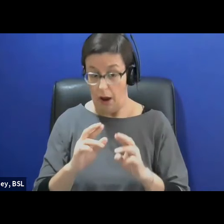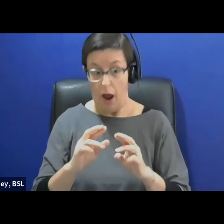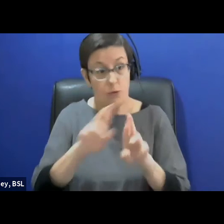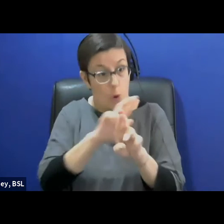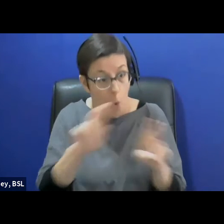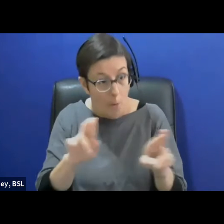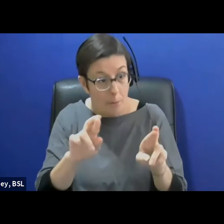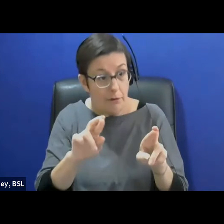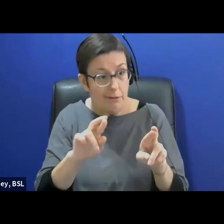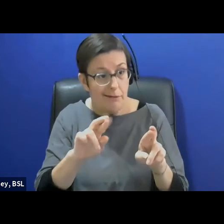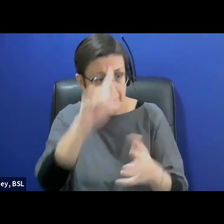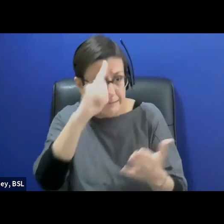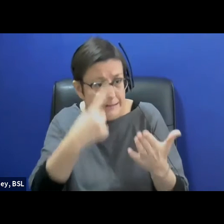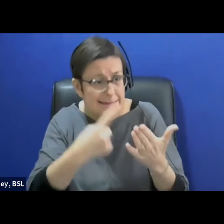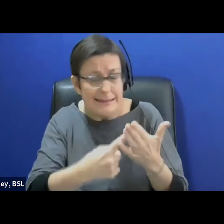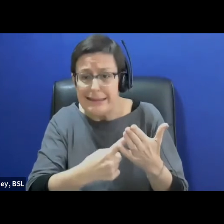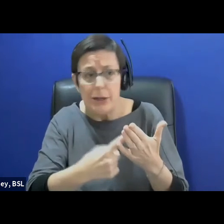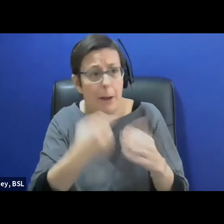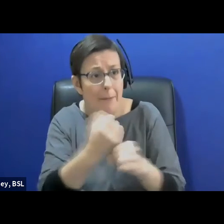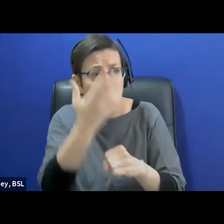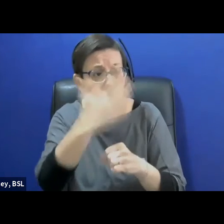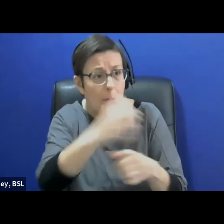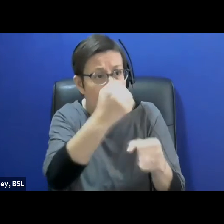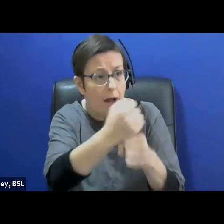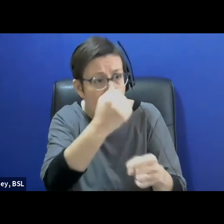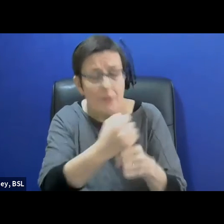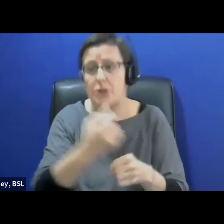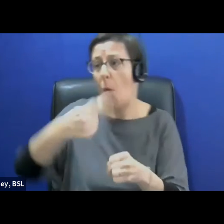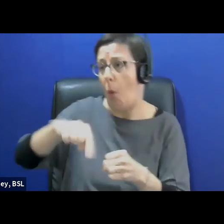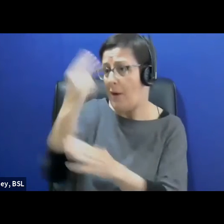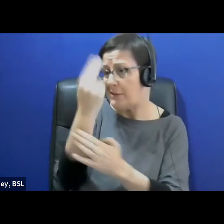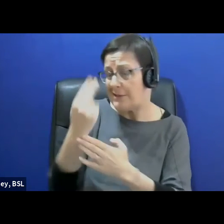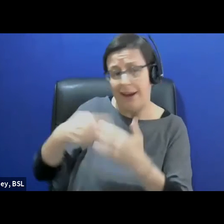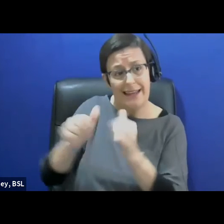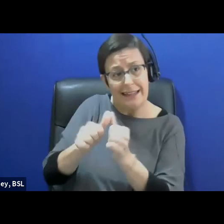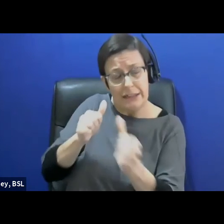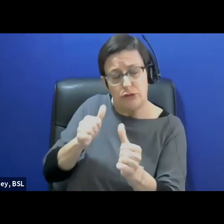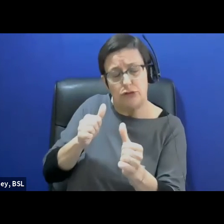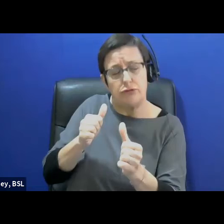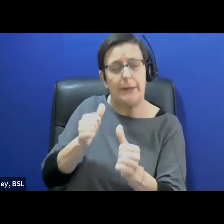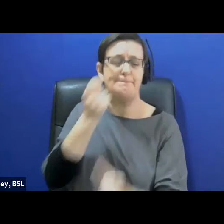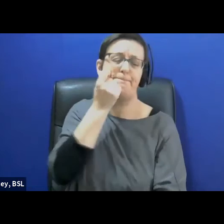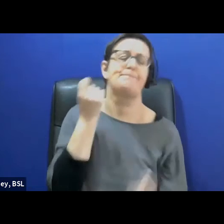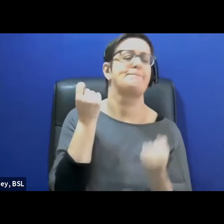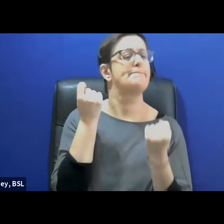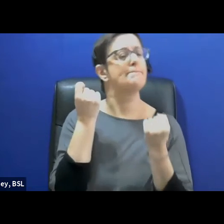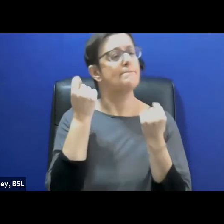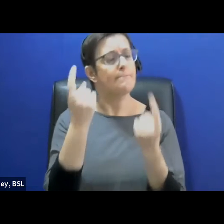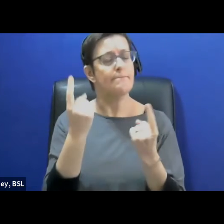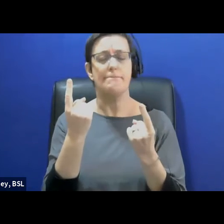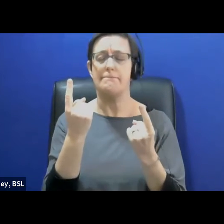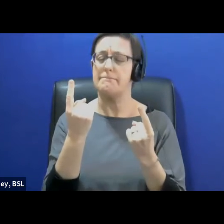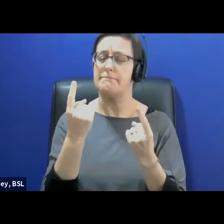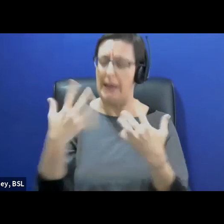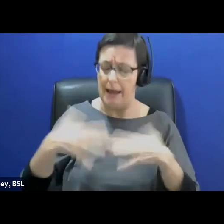and decision makers coming into the industry really understand and have had at least some grounding in inclusive design and the principles and the methodology